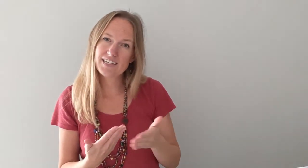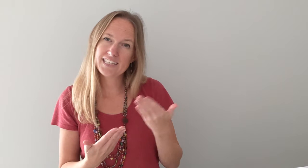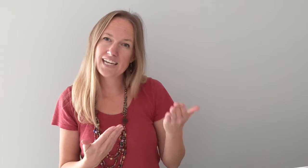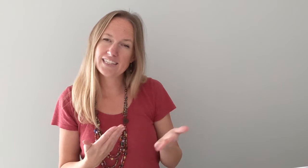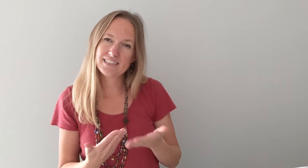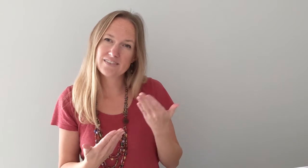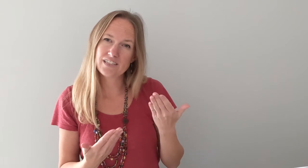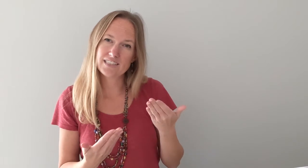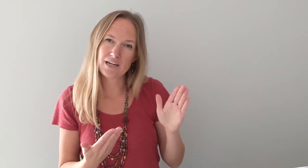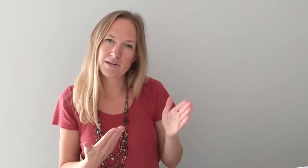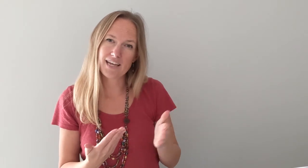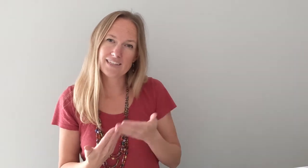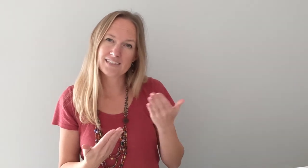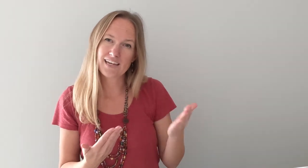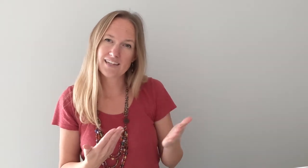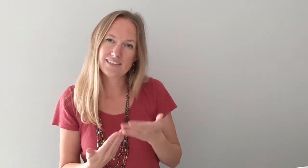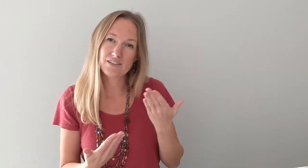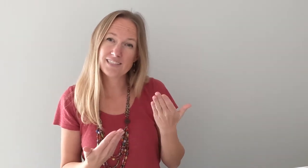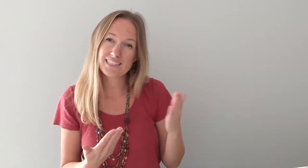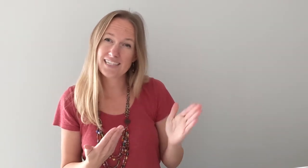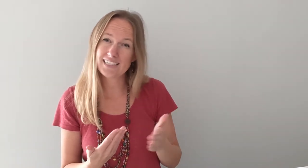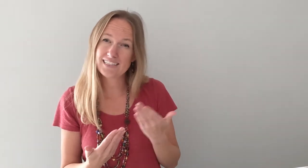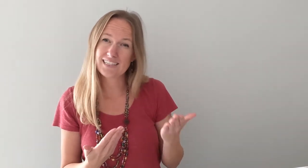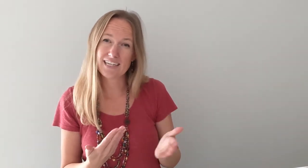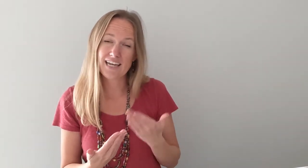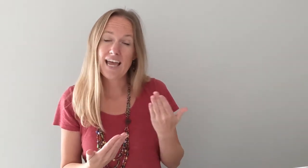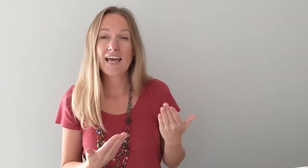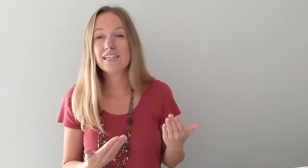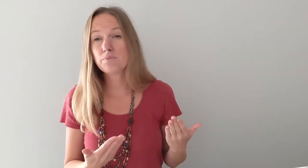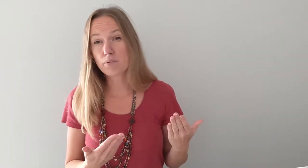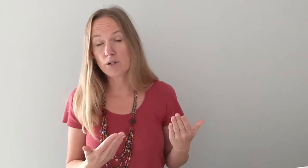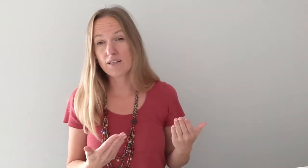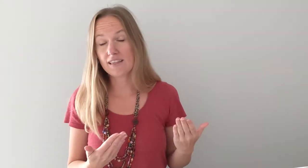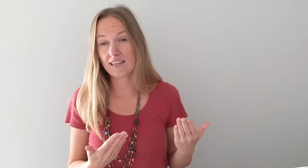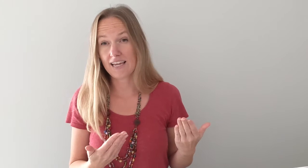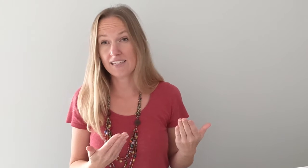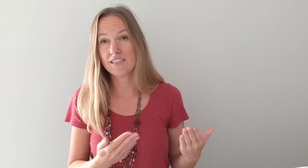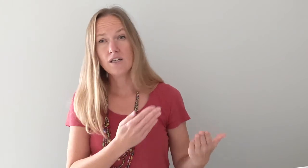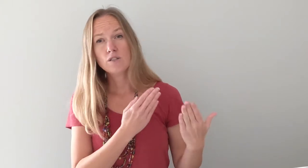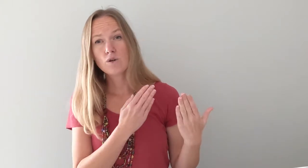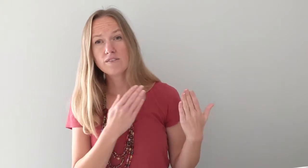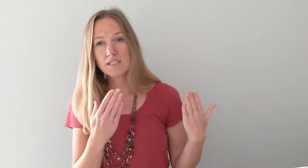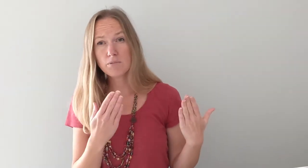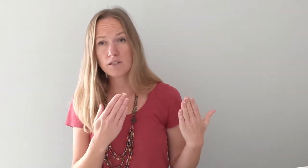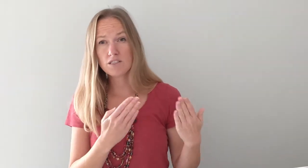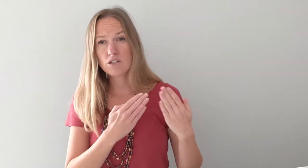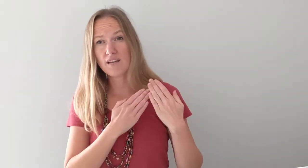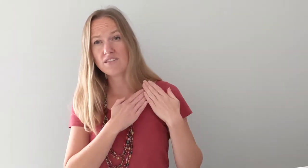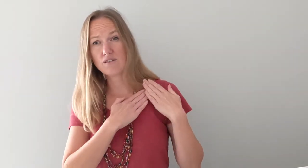the ends of your non-dominant hand, okay? His yoke is easy and his burden light. So I've seen burden two ways. You can either